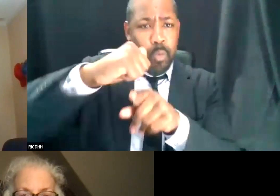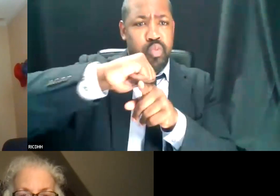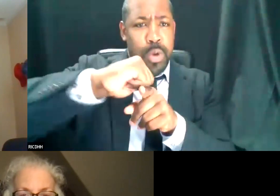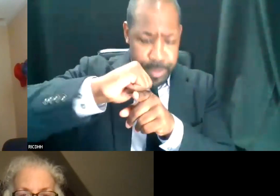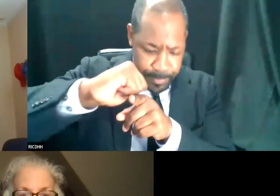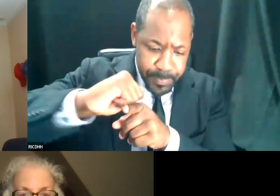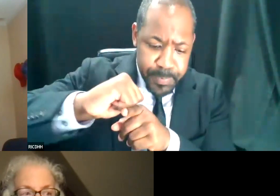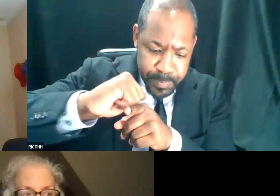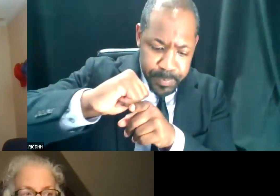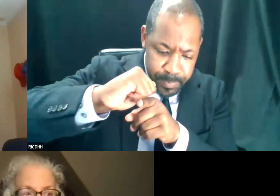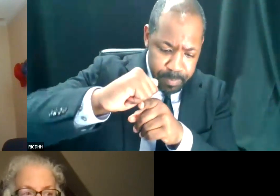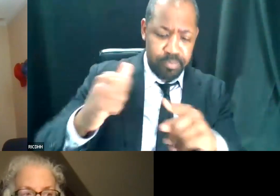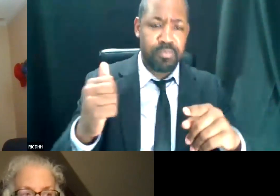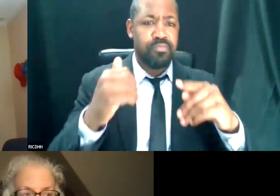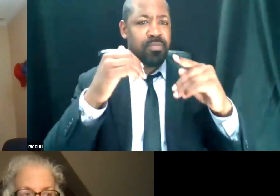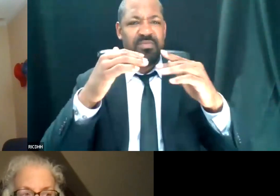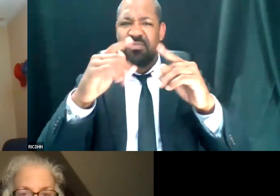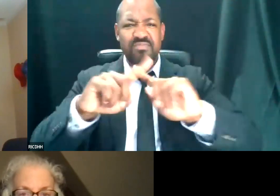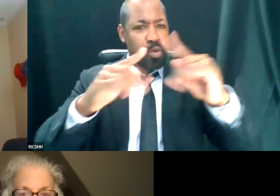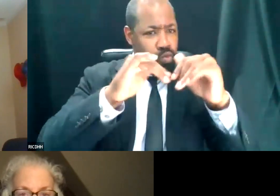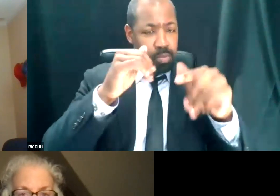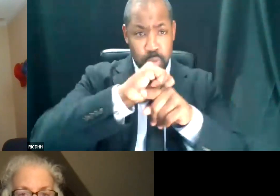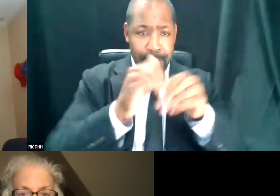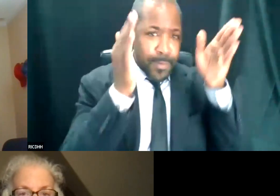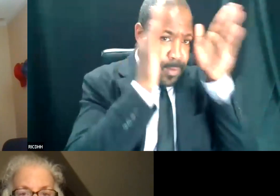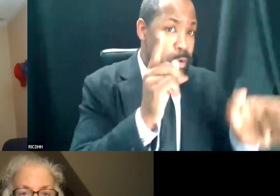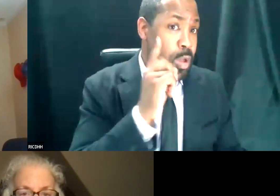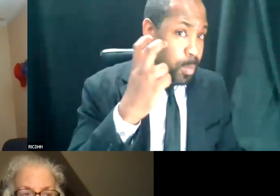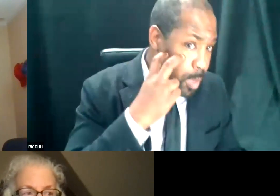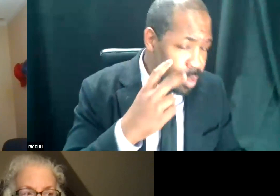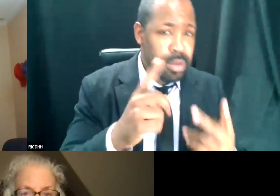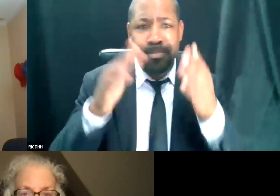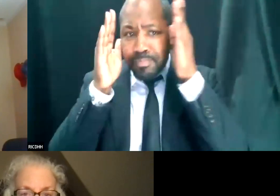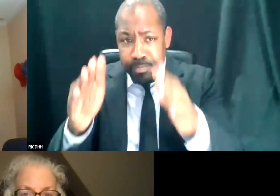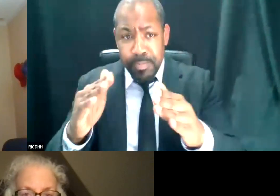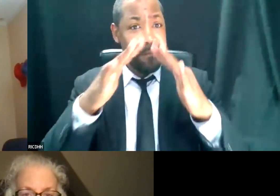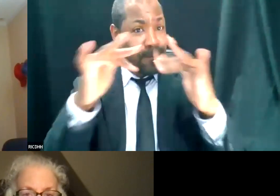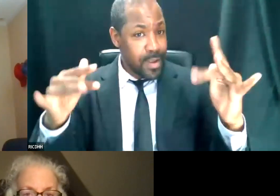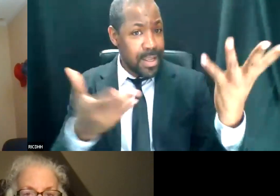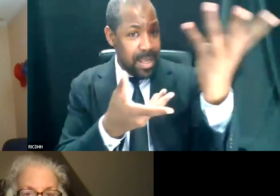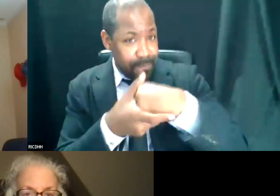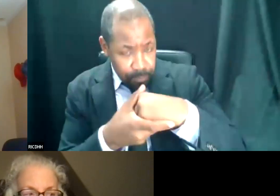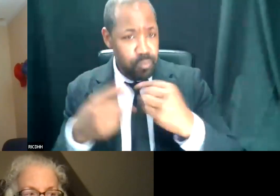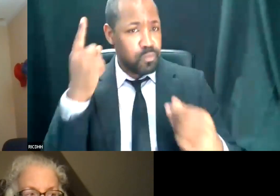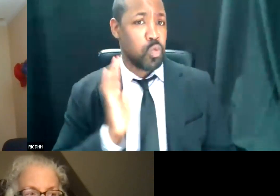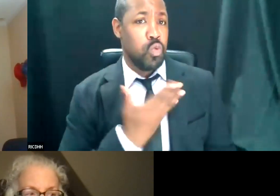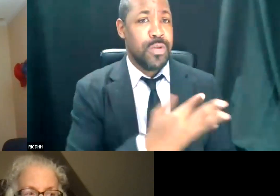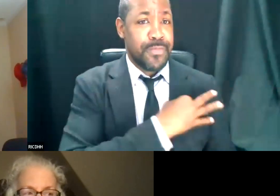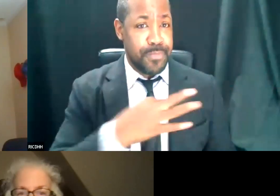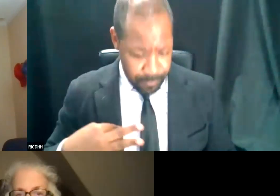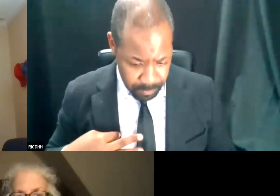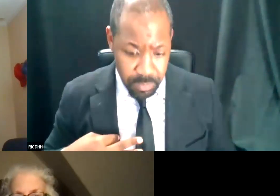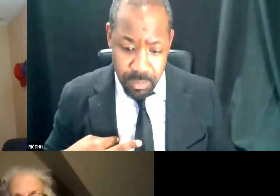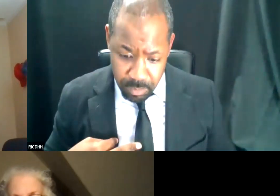trainings for our staff related to diversity and inclusion.